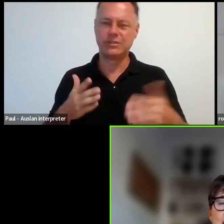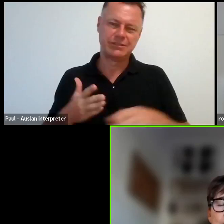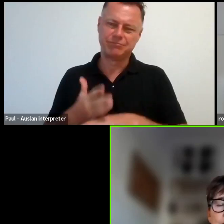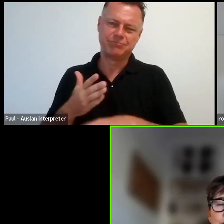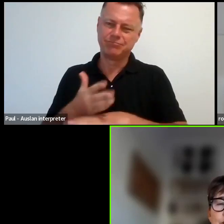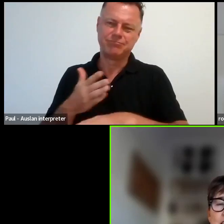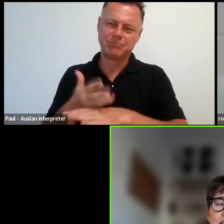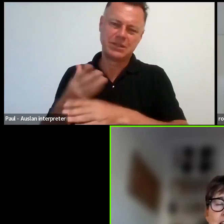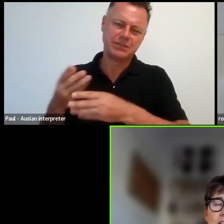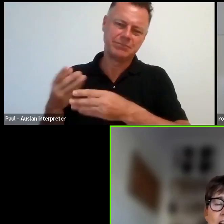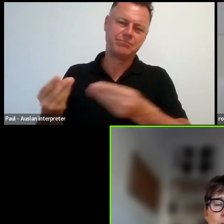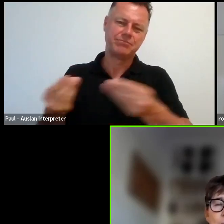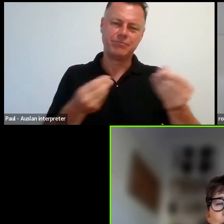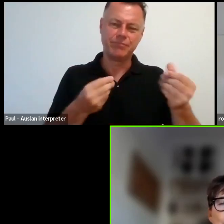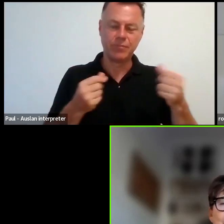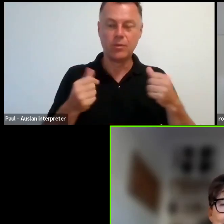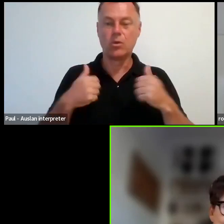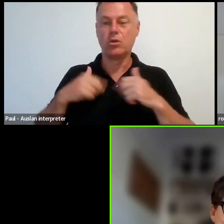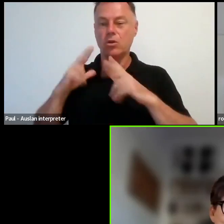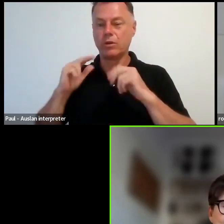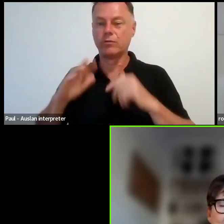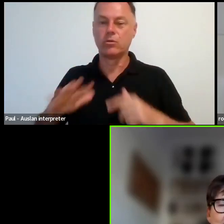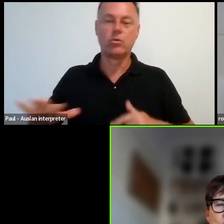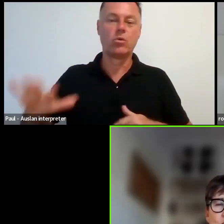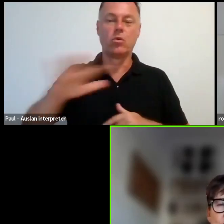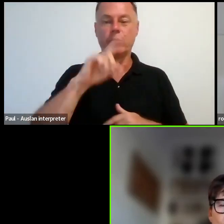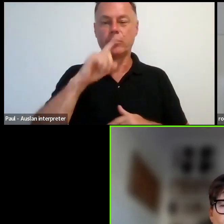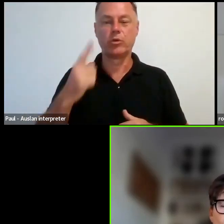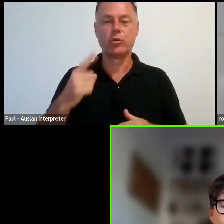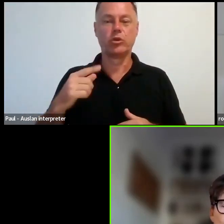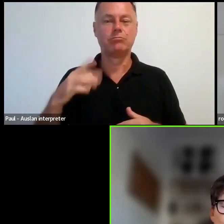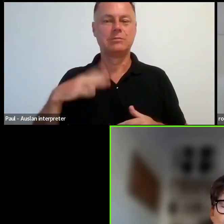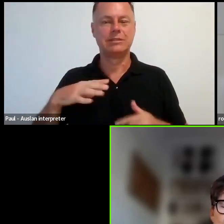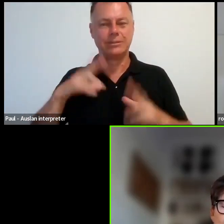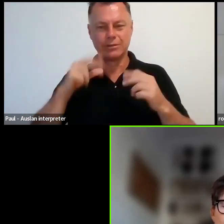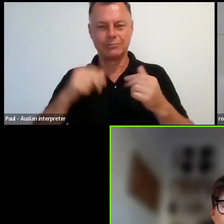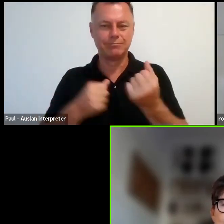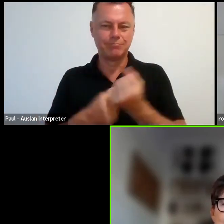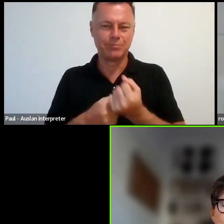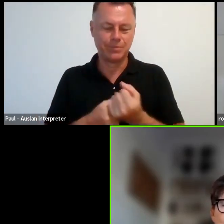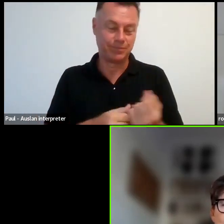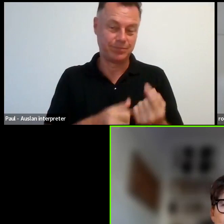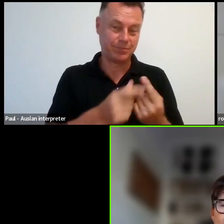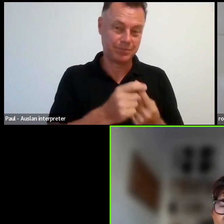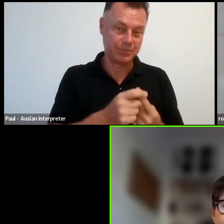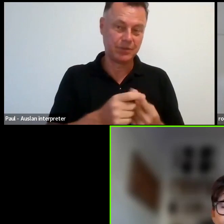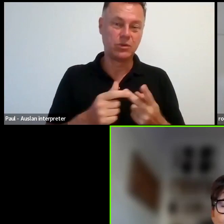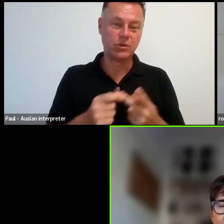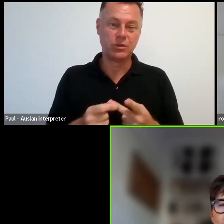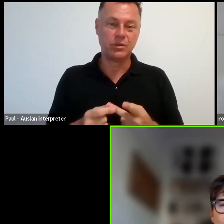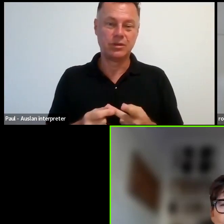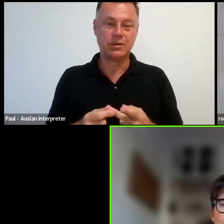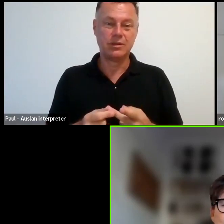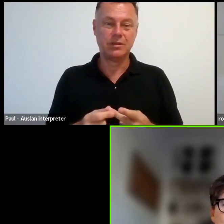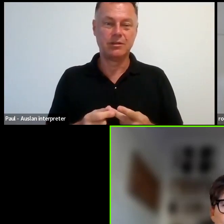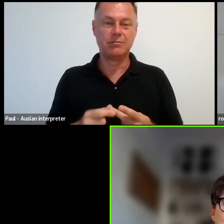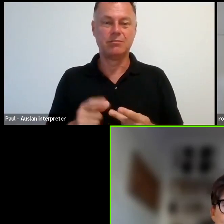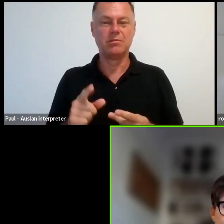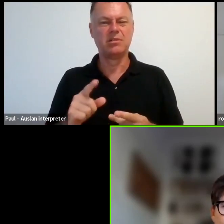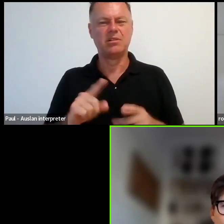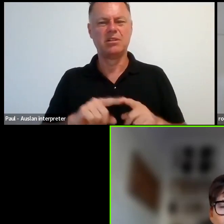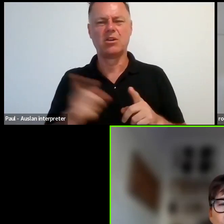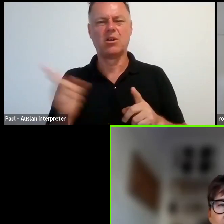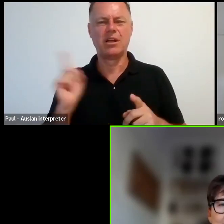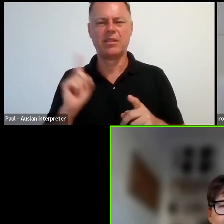being able to care for the people who need care, and also, of course, to be doing that with, like every other industry,